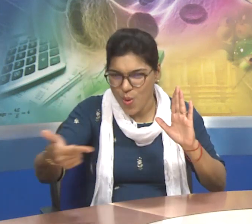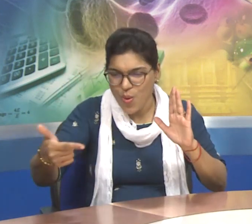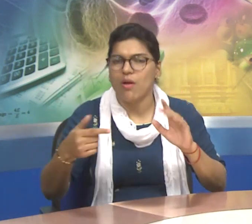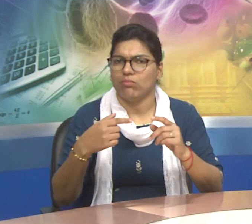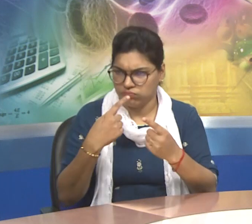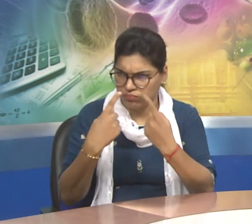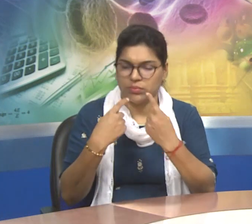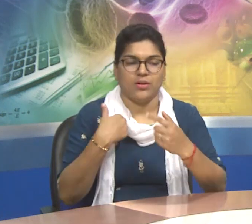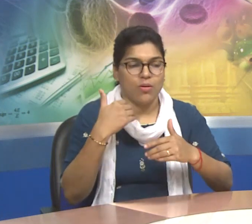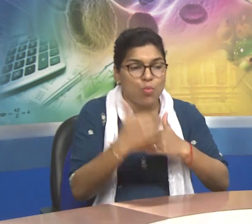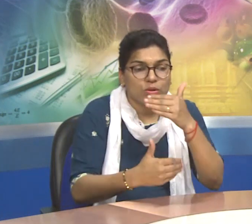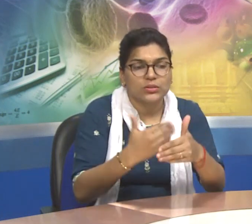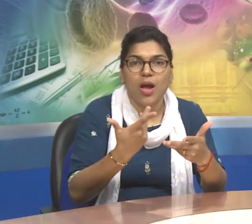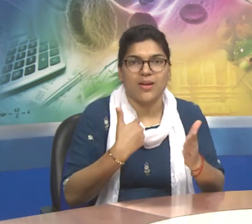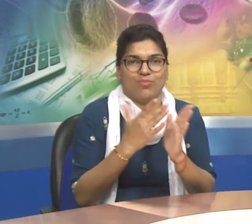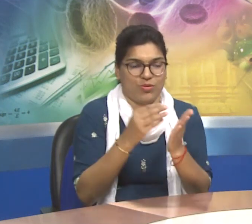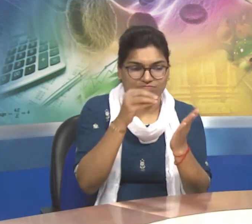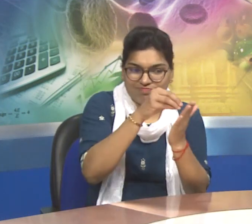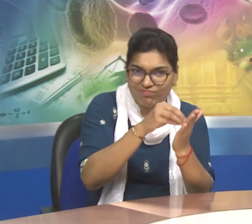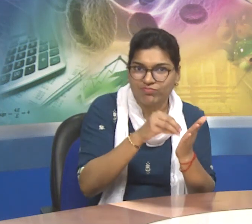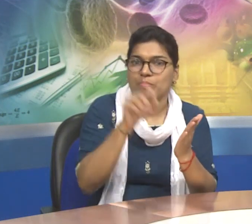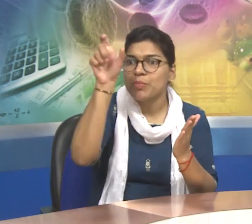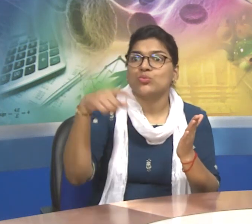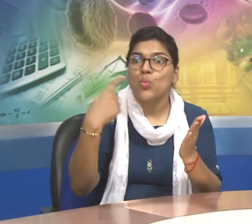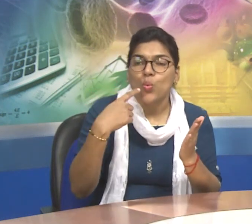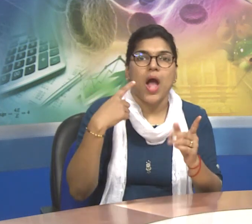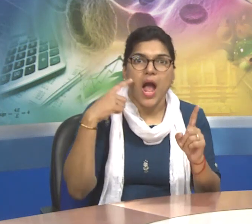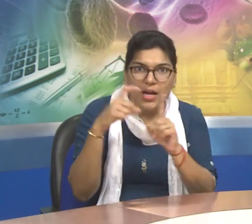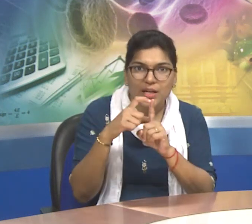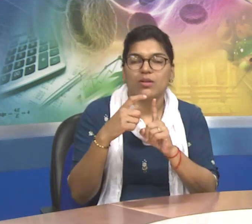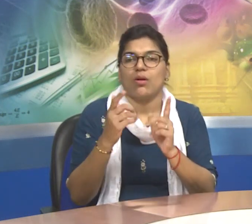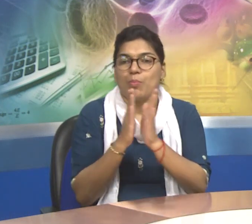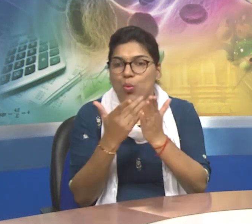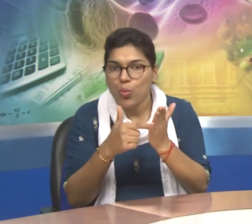are now available in the electronic forms,